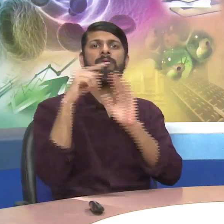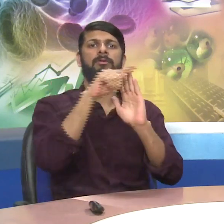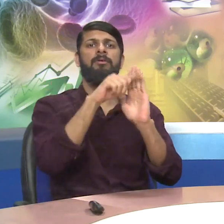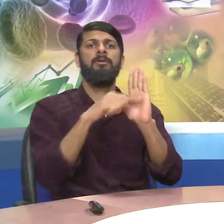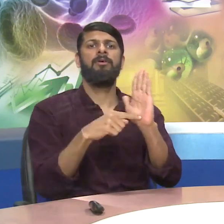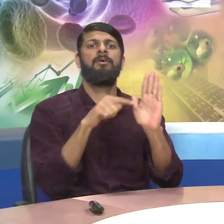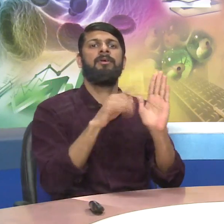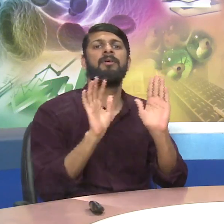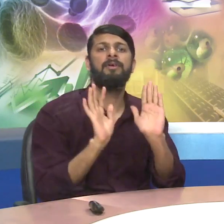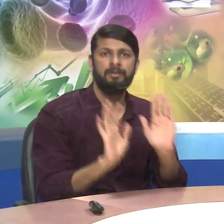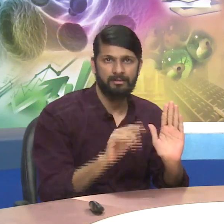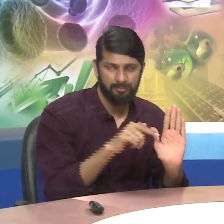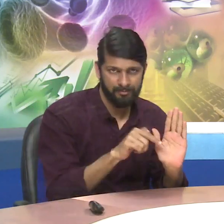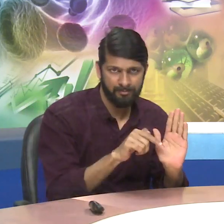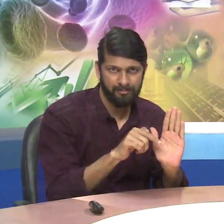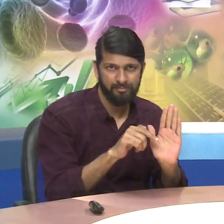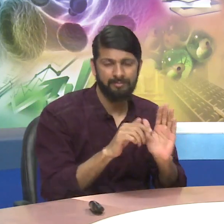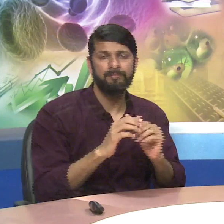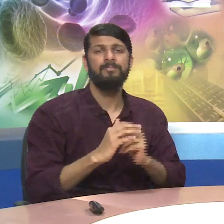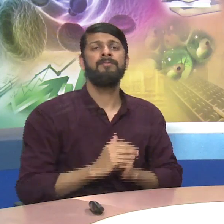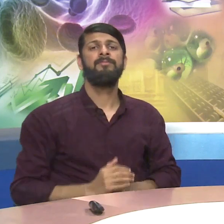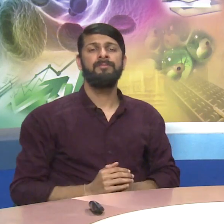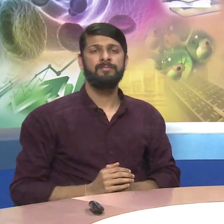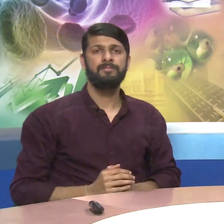In India, we have different states, so we have directive principles.